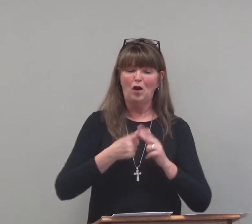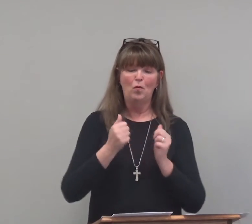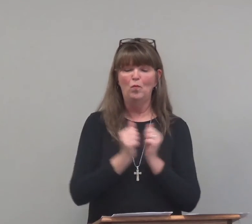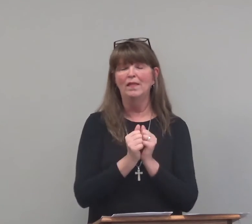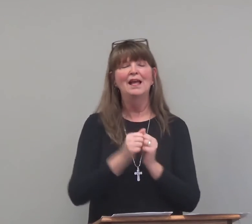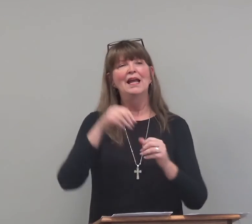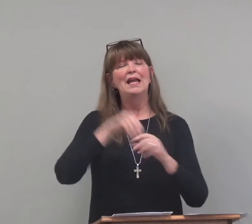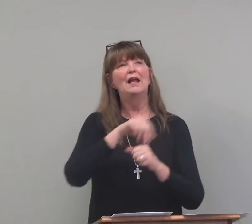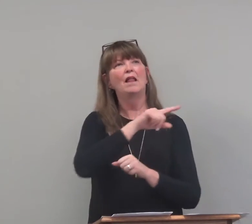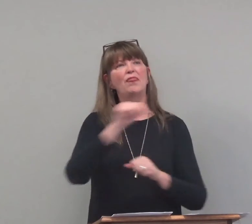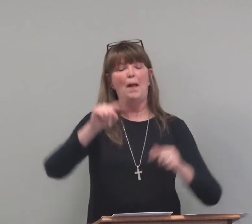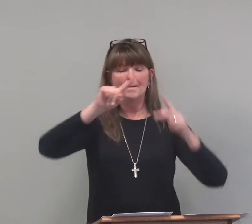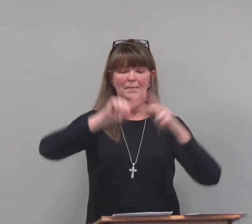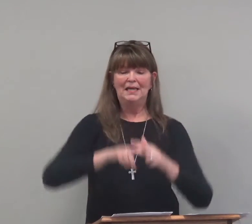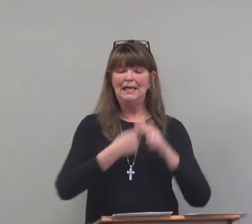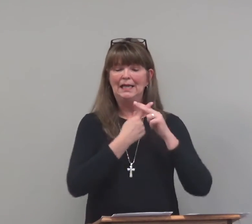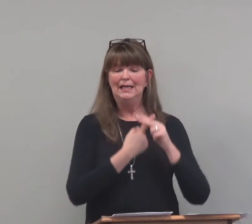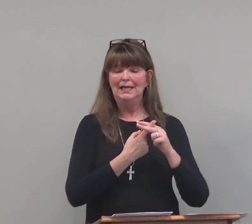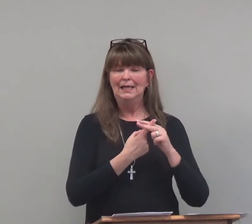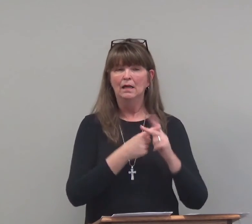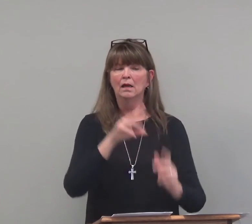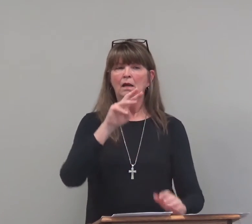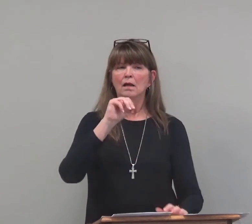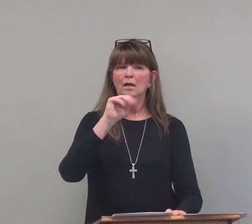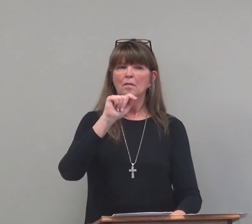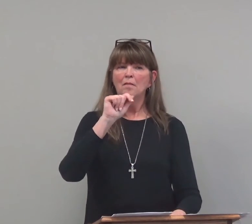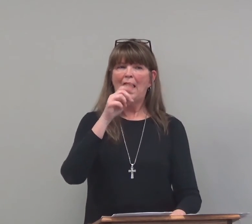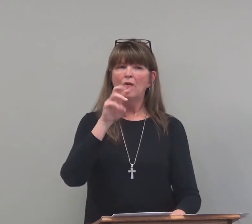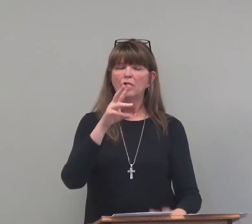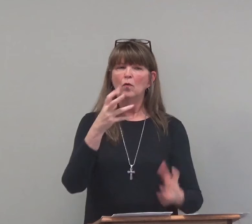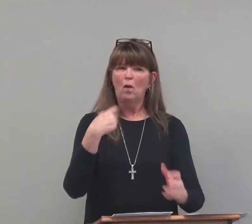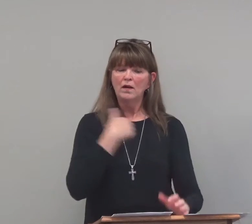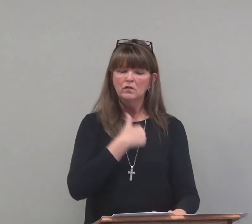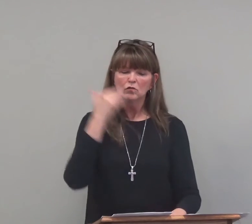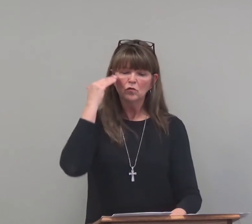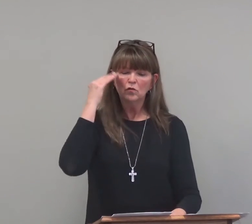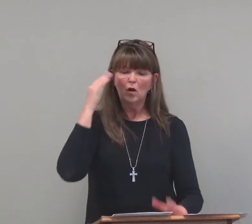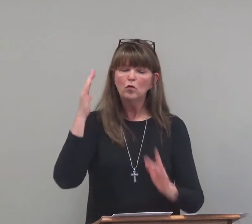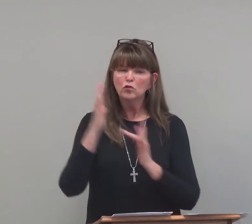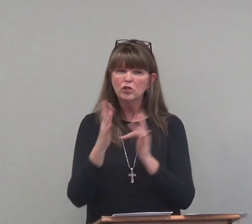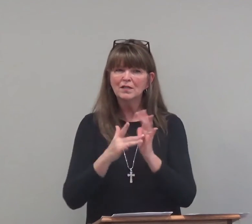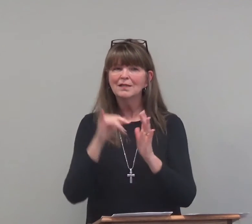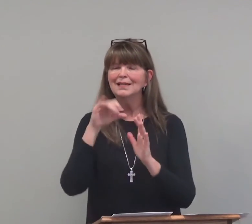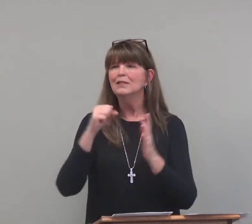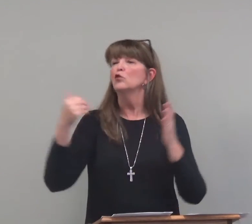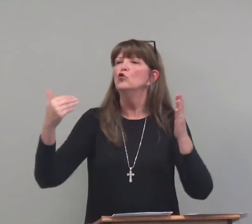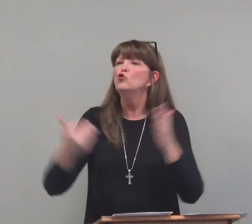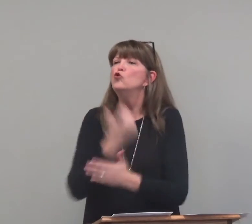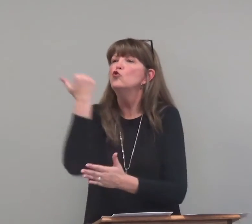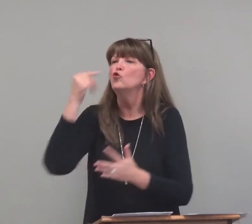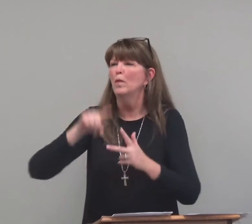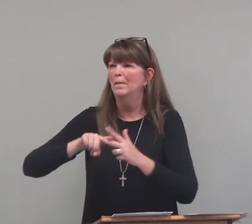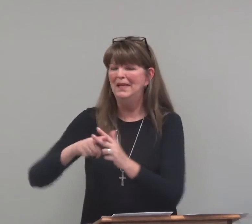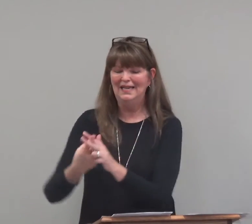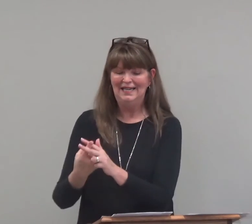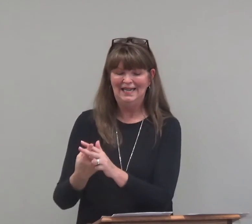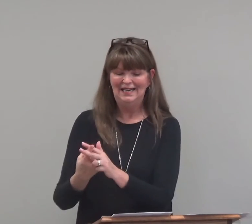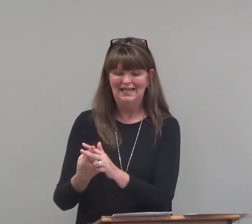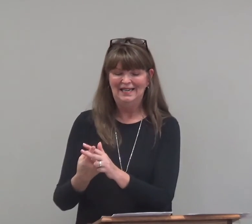like Genesis. The first book of Genesis starts with in the beginning, right? So Matthew wants us to know